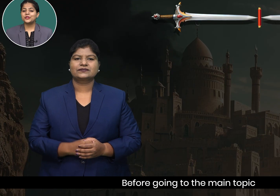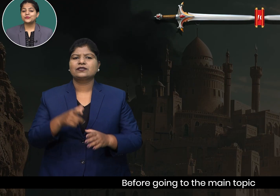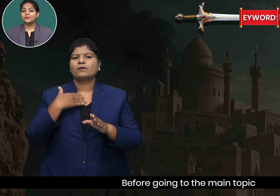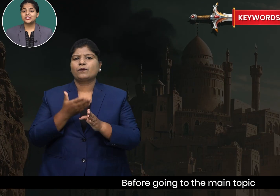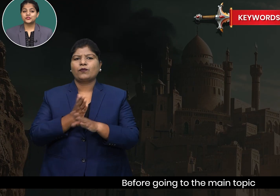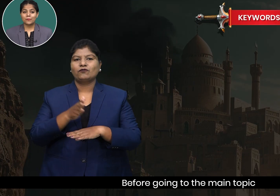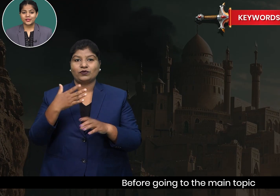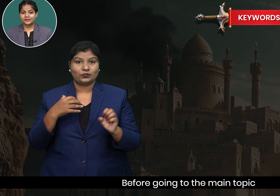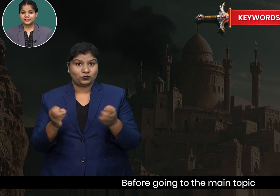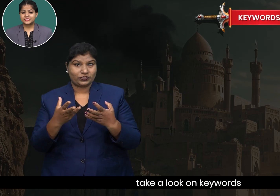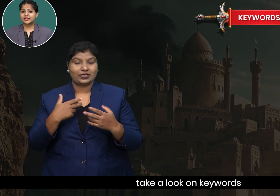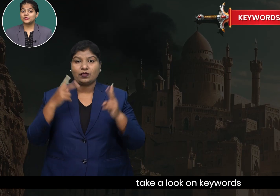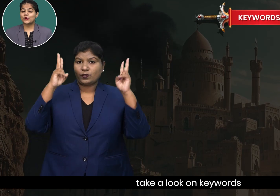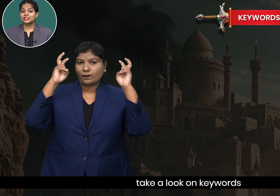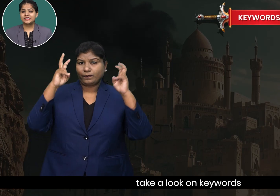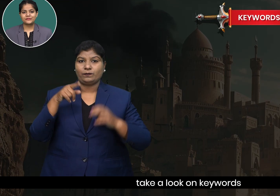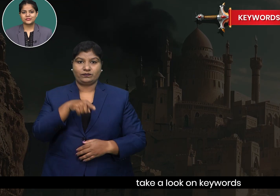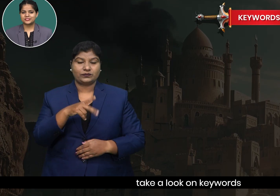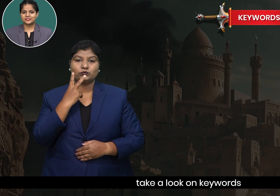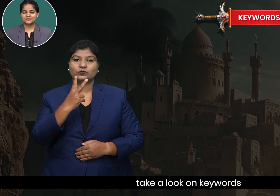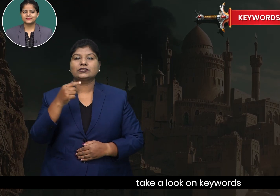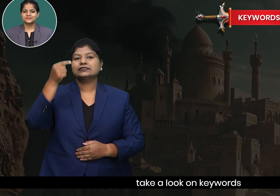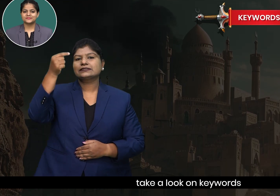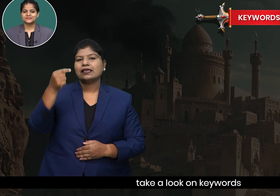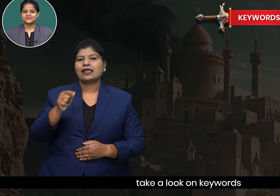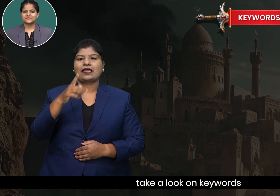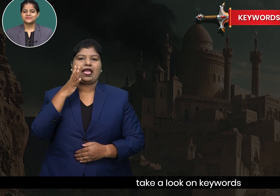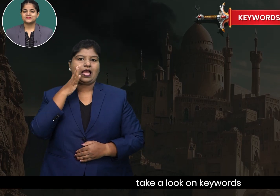Before going to the main topic, take a look on keywords.